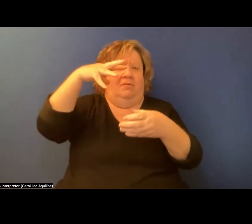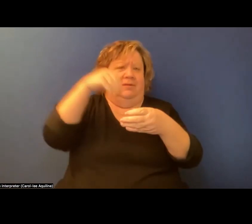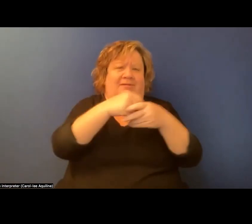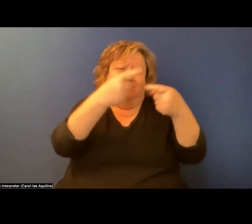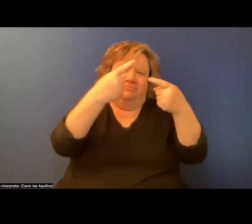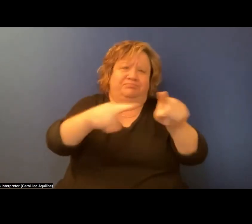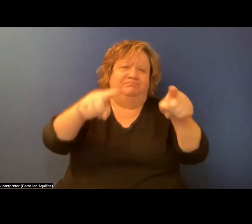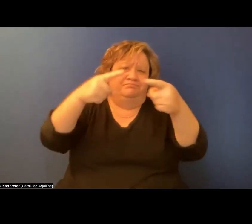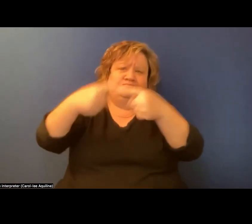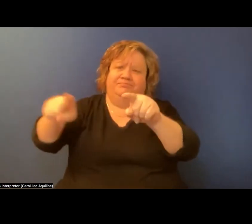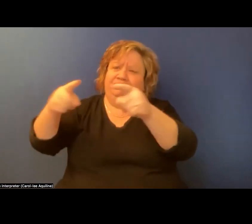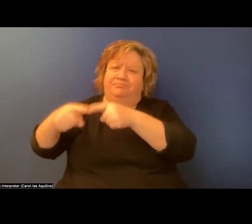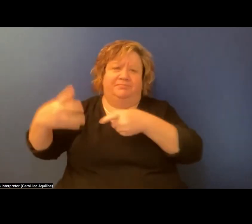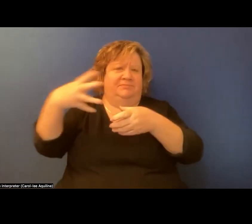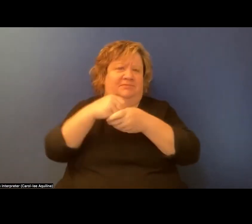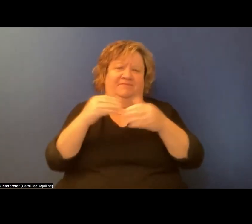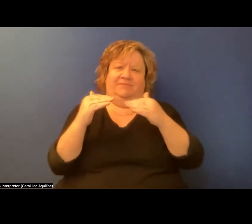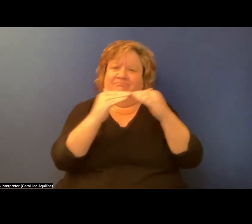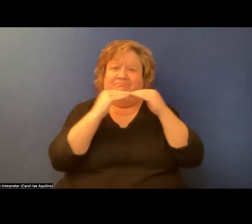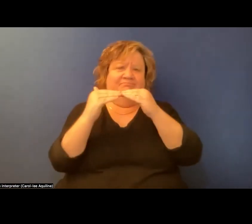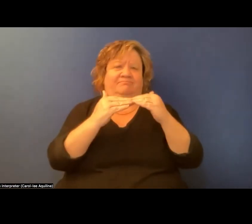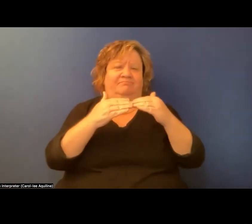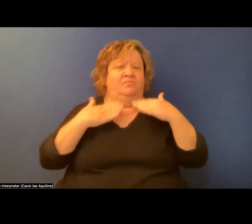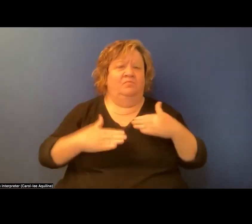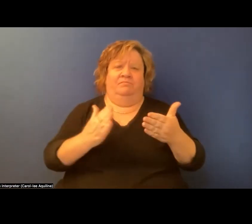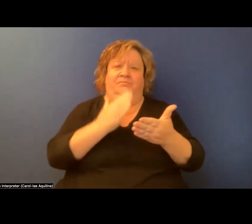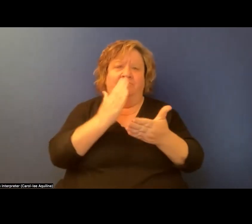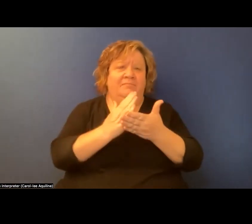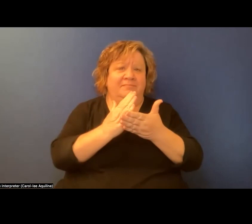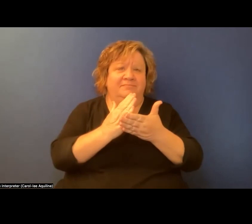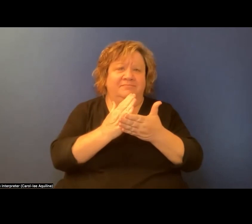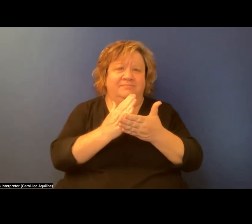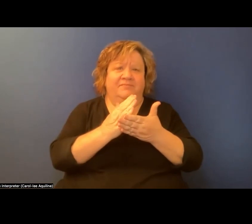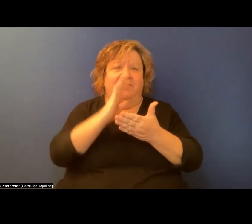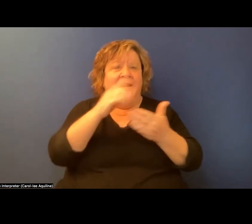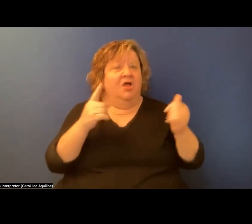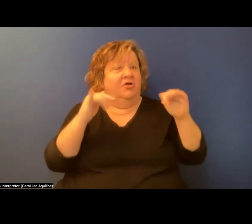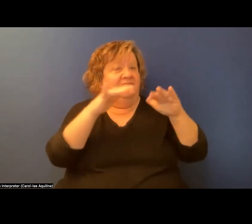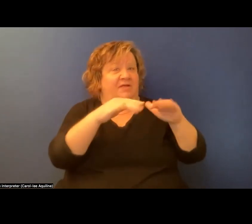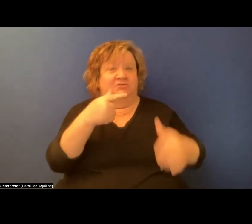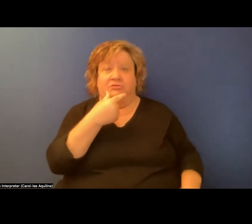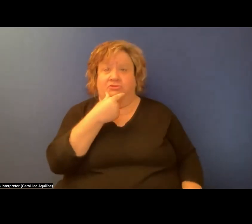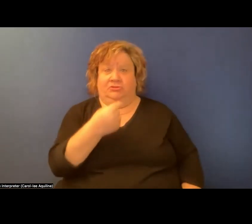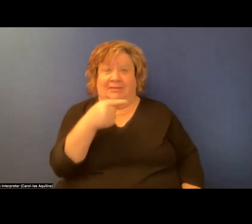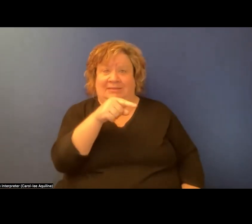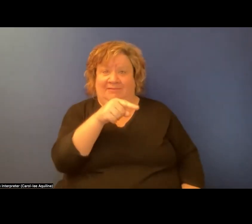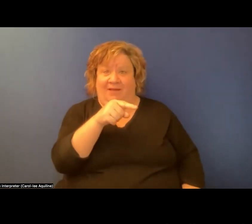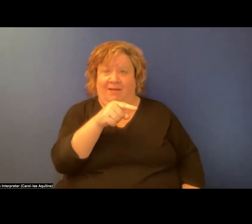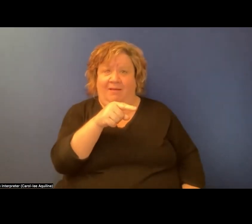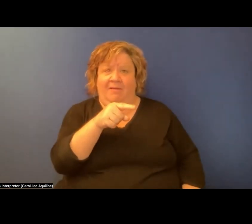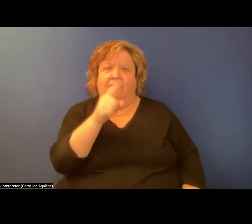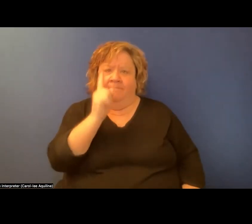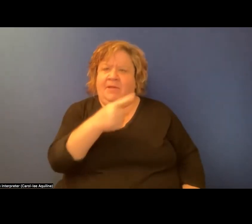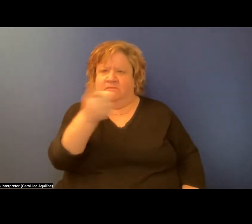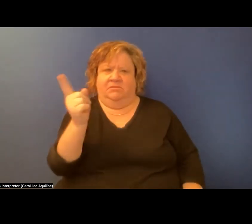year. And I think these are the topics also we want to take there intersectionally. Not only climate change, but disabilities,